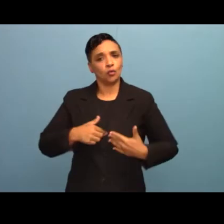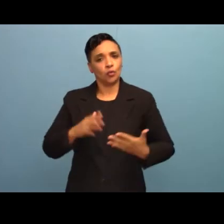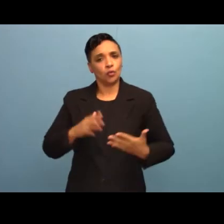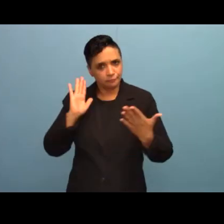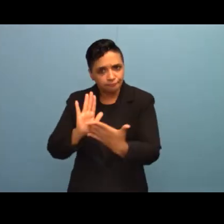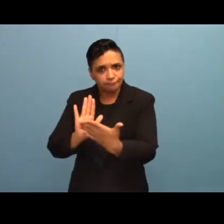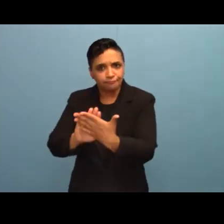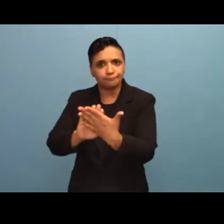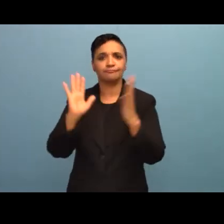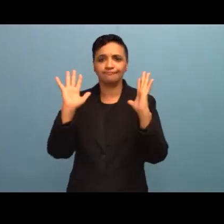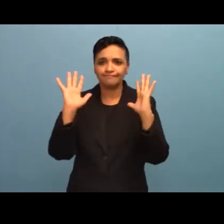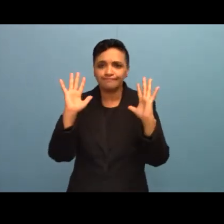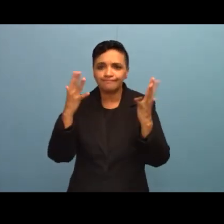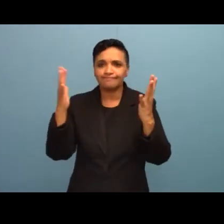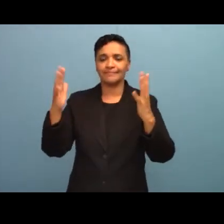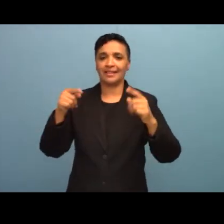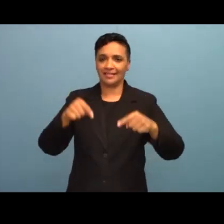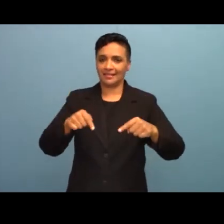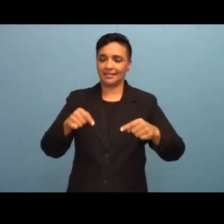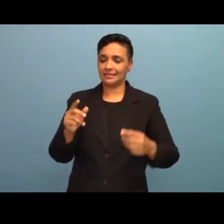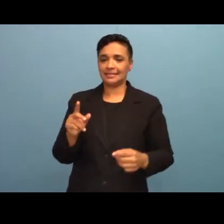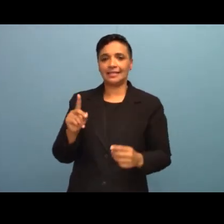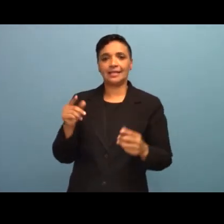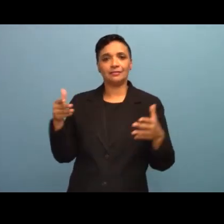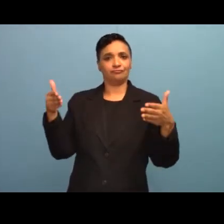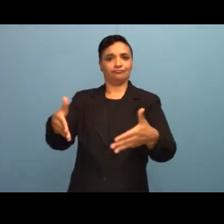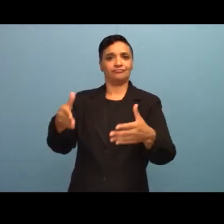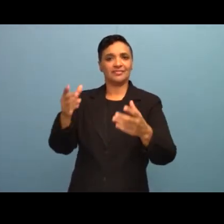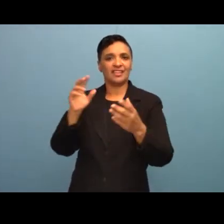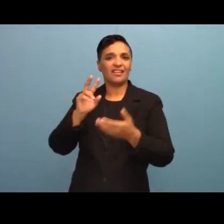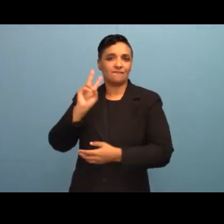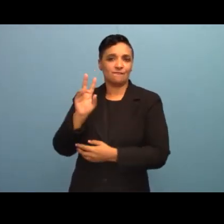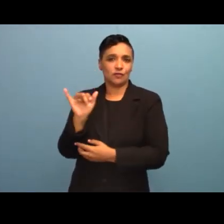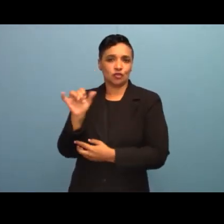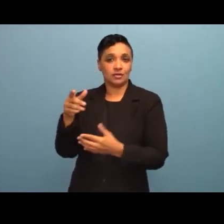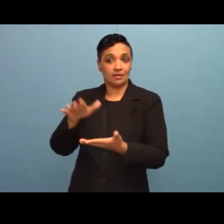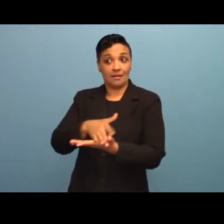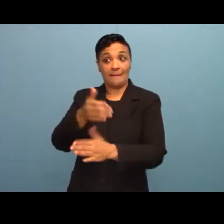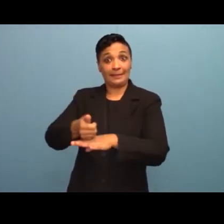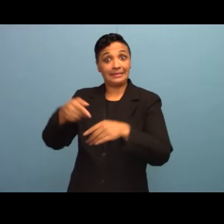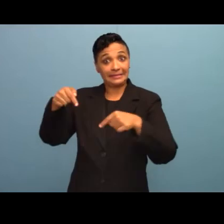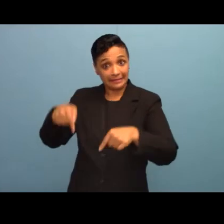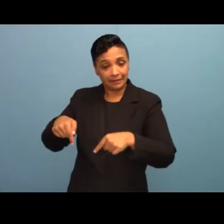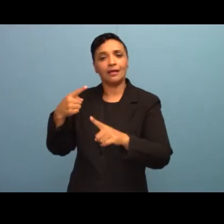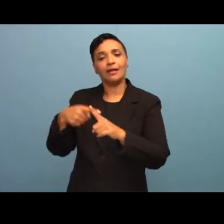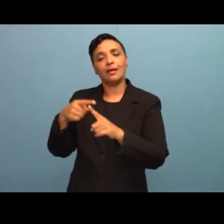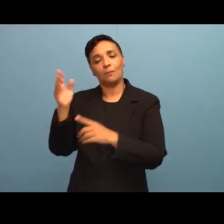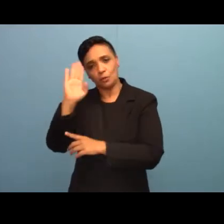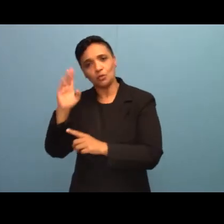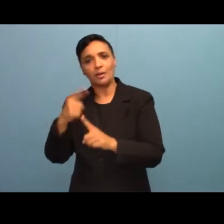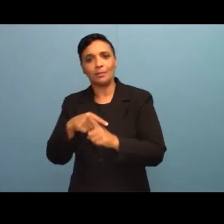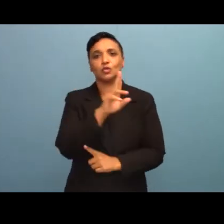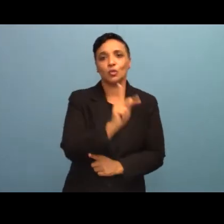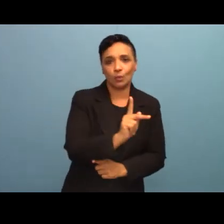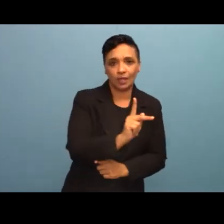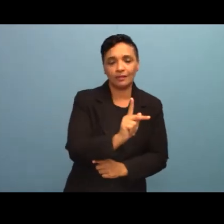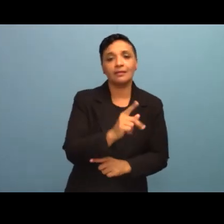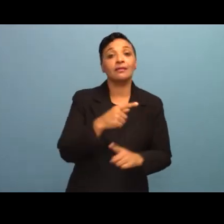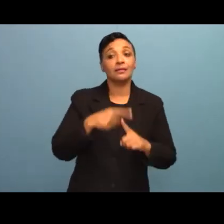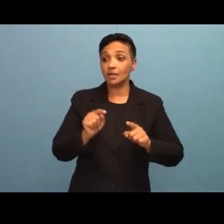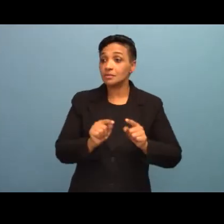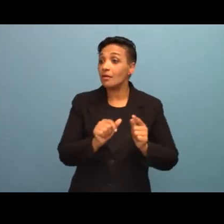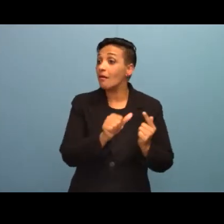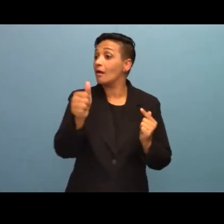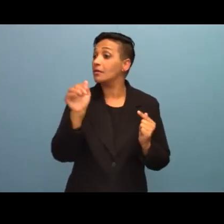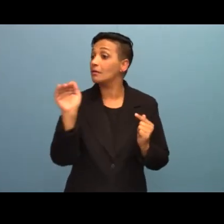the efforts of Peak Vision that is based in Botswana and the United Kingdom. We would like to extend an invitation to others to also